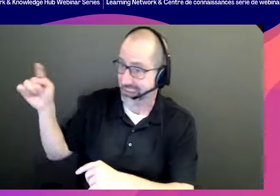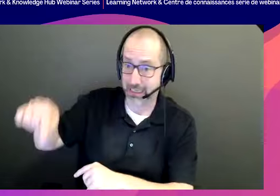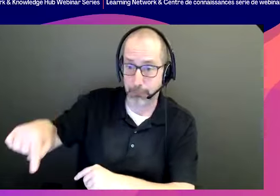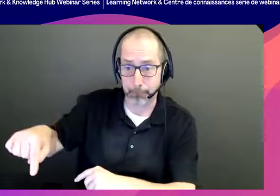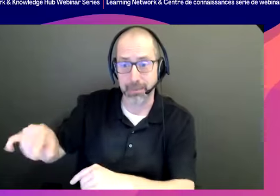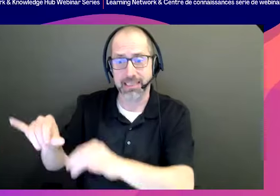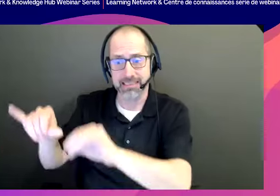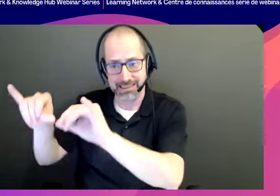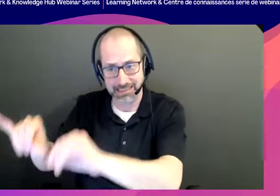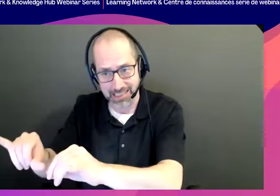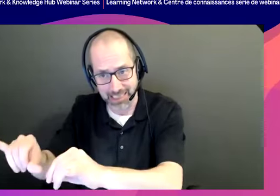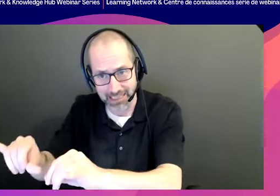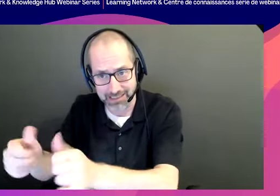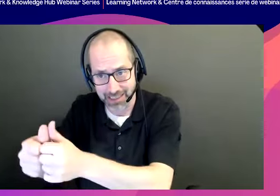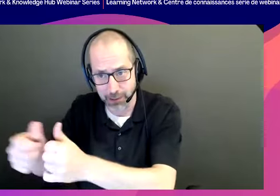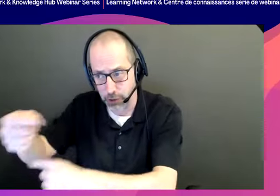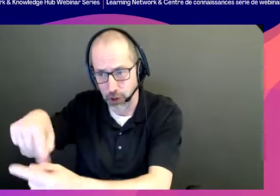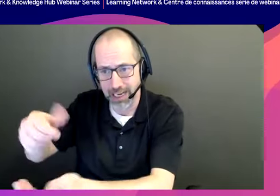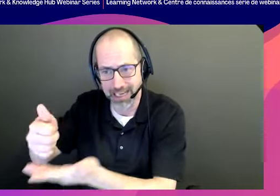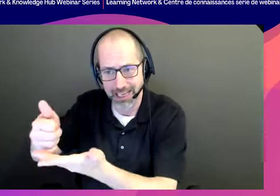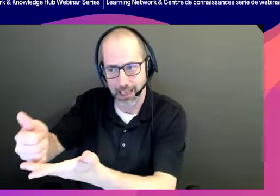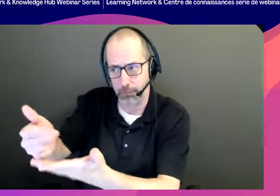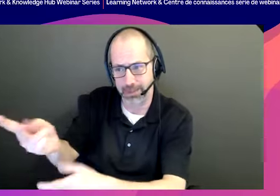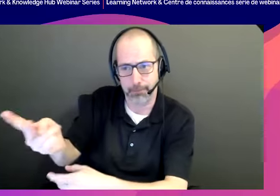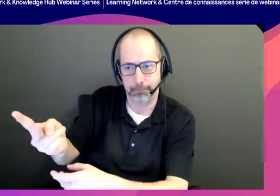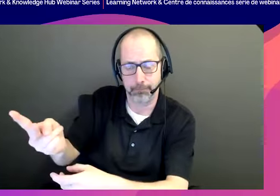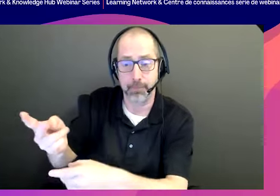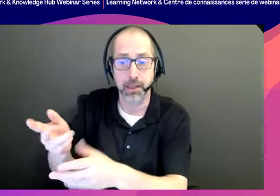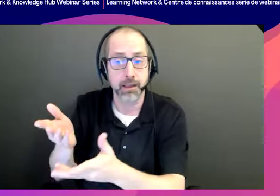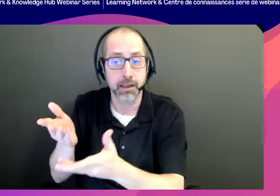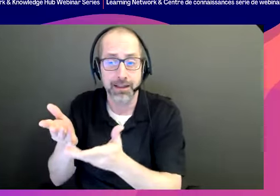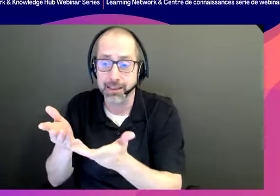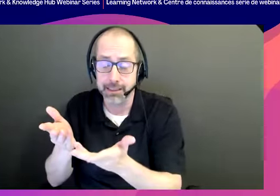know, and help them? It can be really hard to